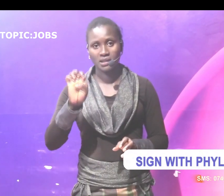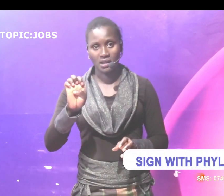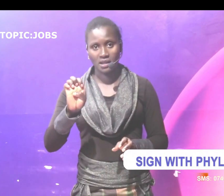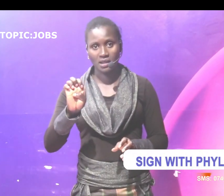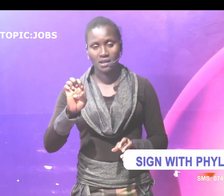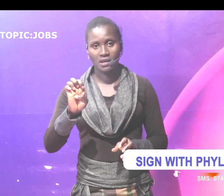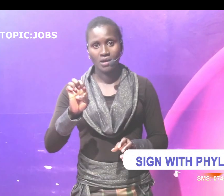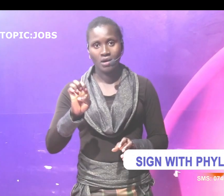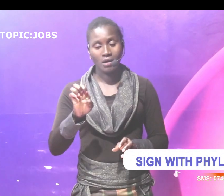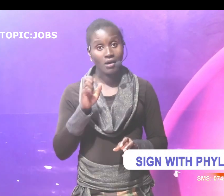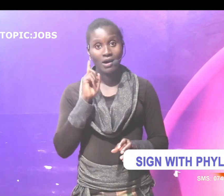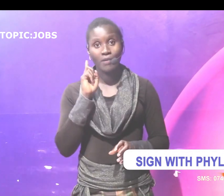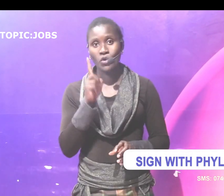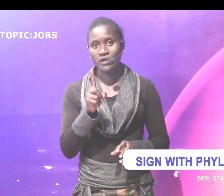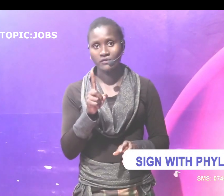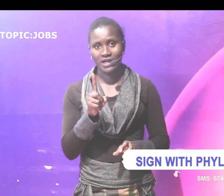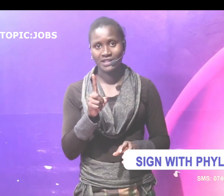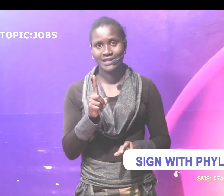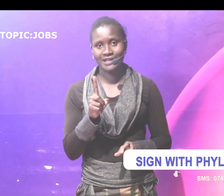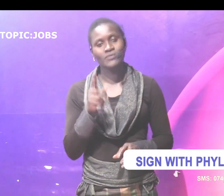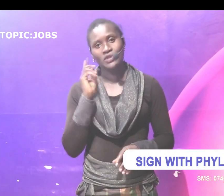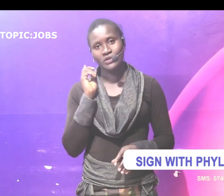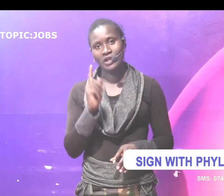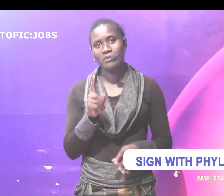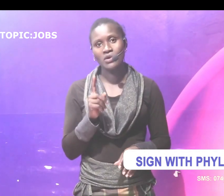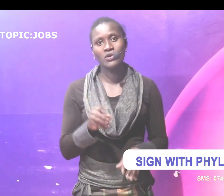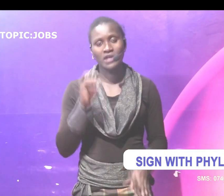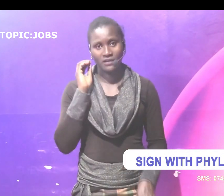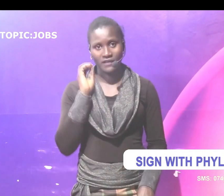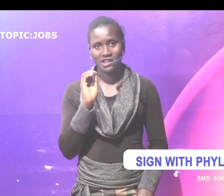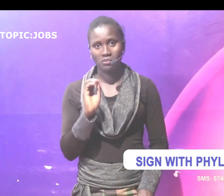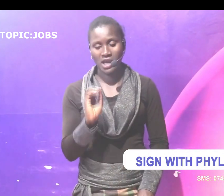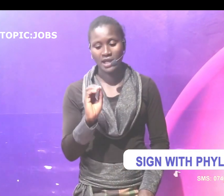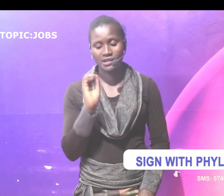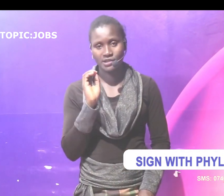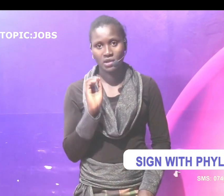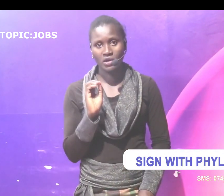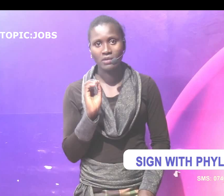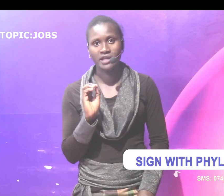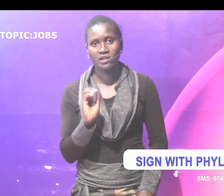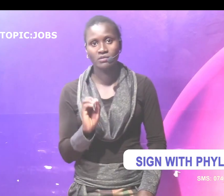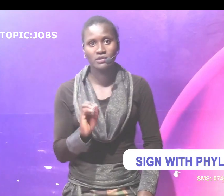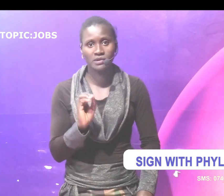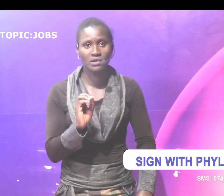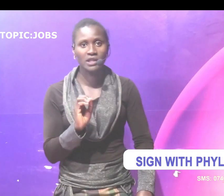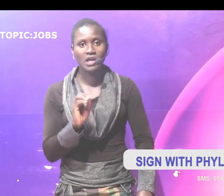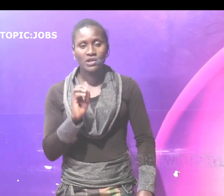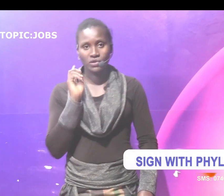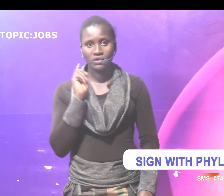COOPERATE. Oh, I'm going faster. So let me go and finger spell slowly by slowly, so you can